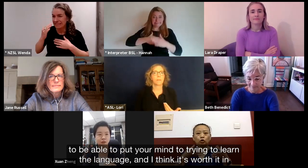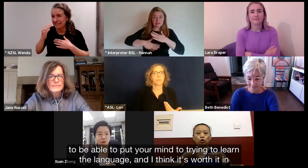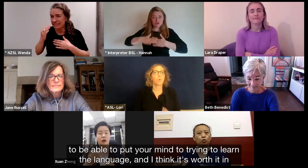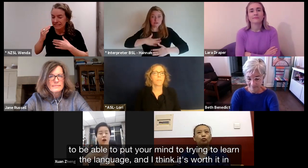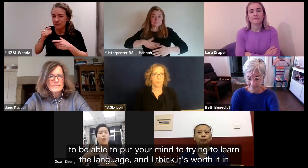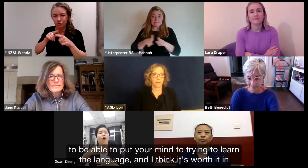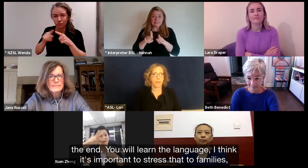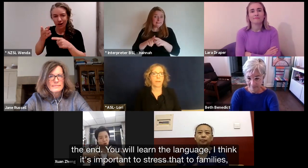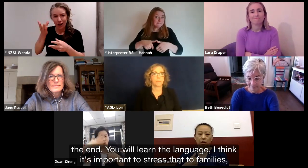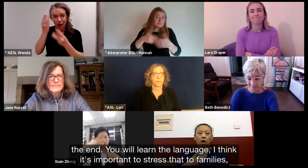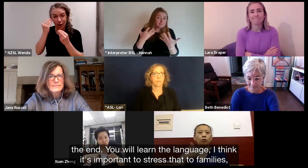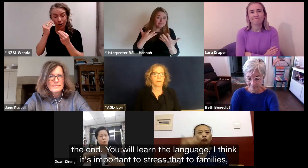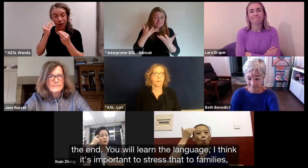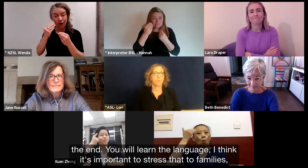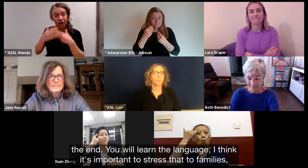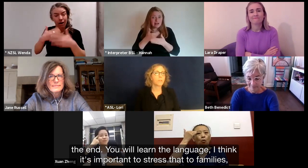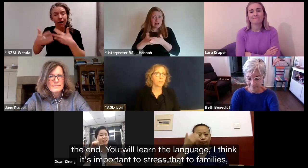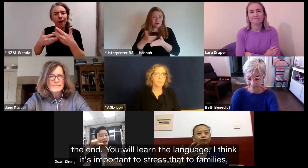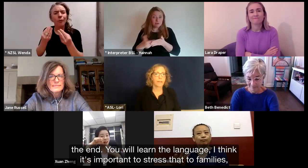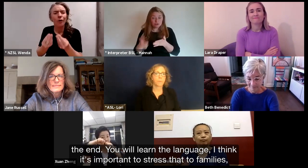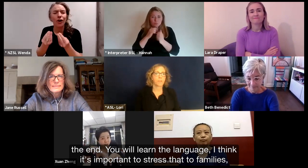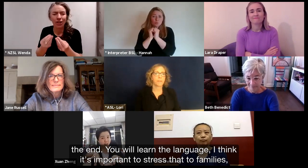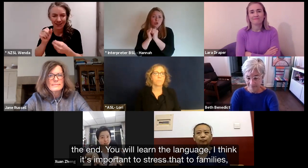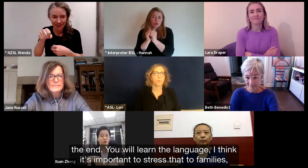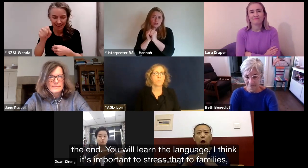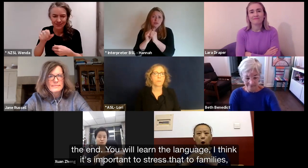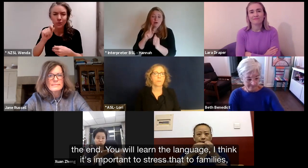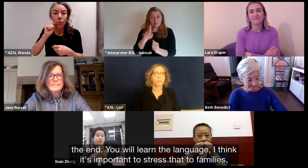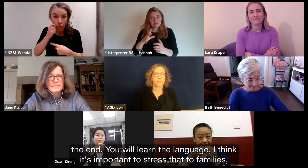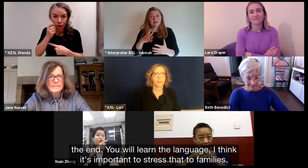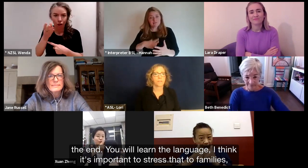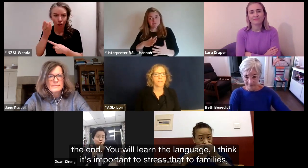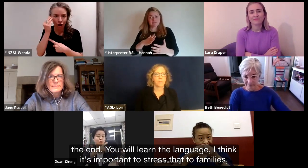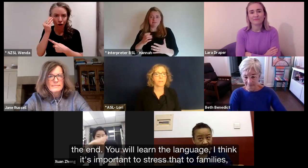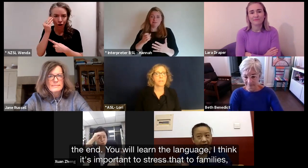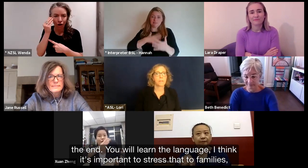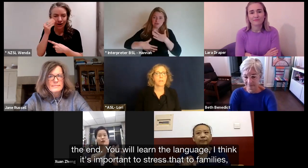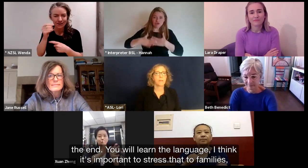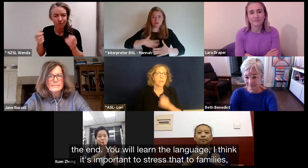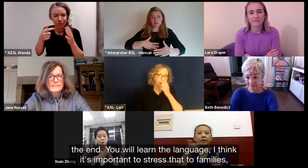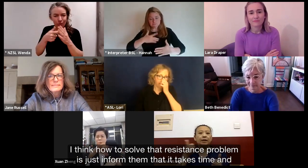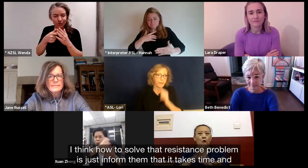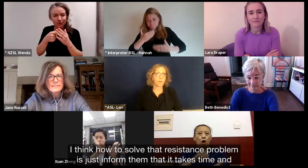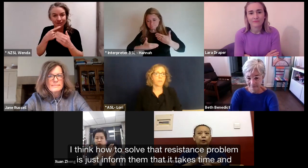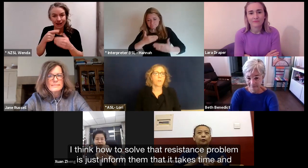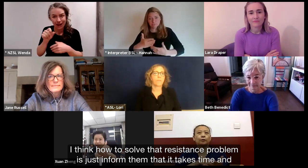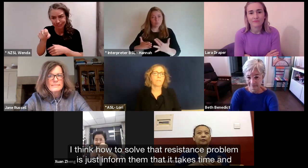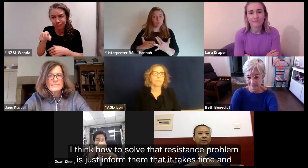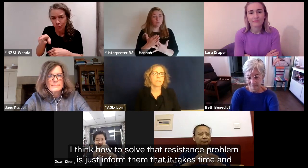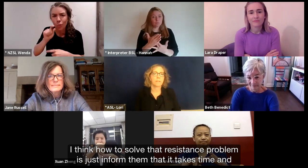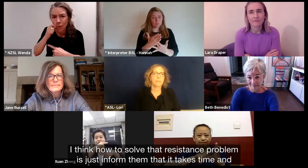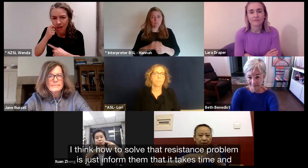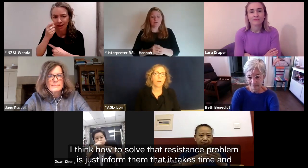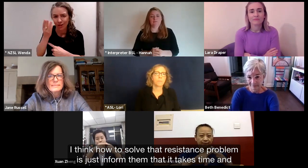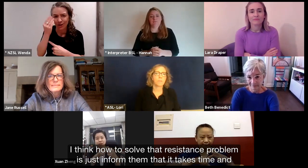it's worth it in the end. You will learn the language. think it's important to stress that to families. I think how to solve